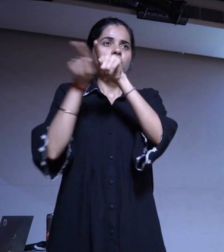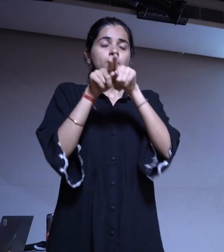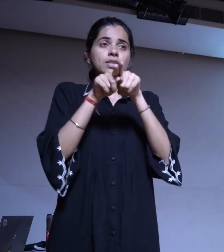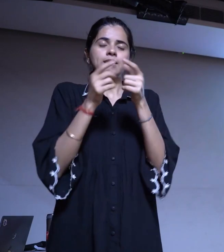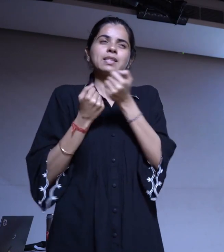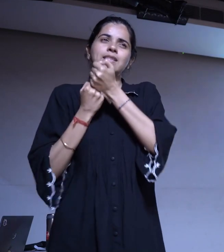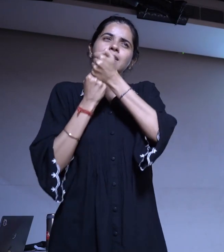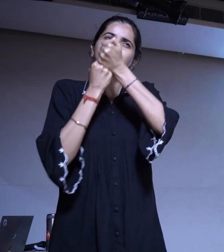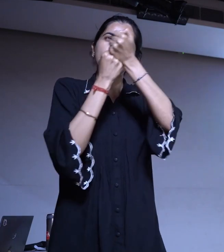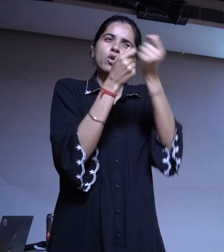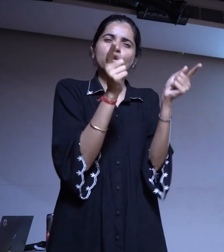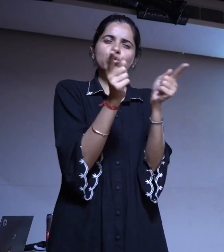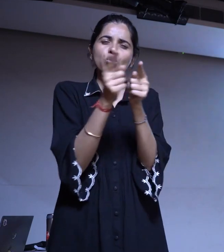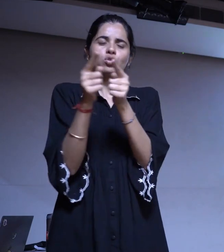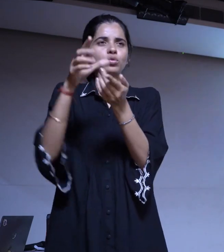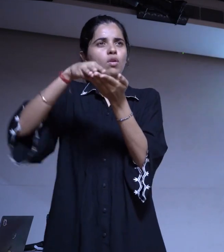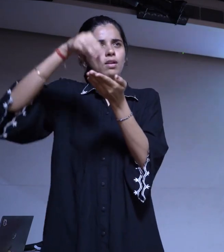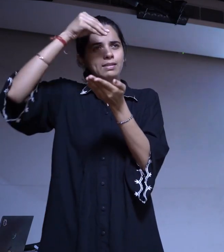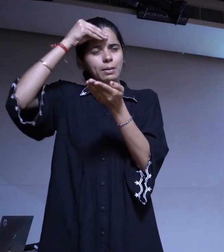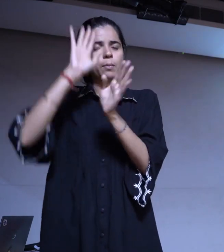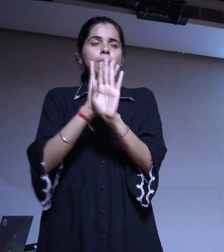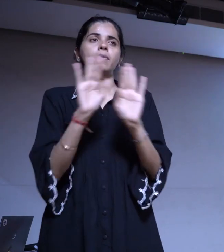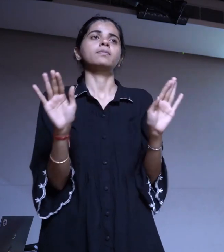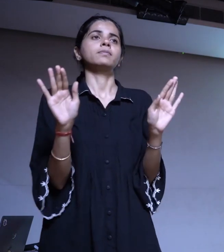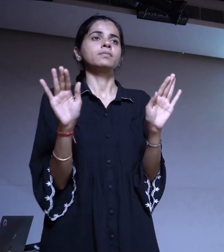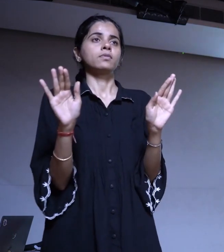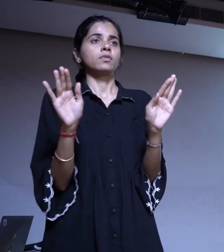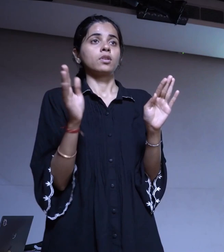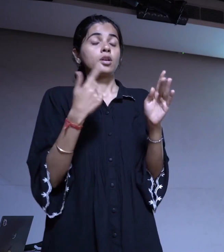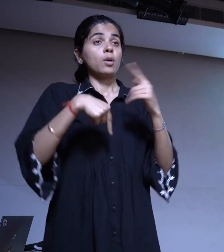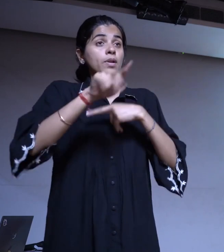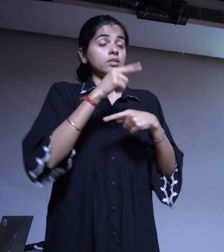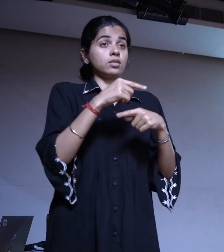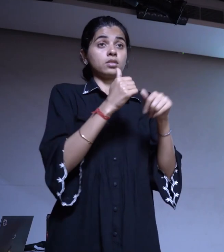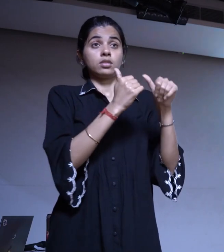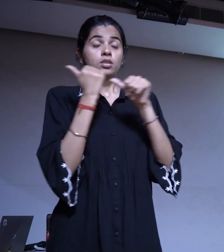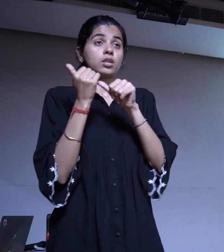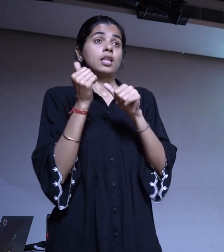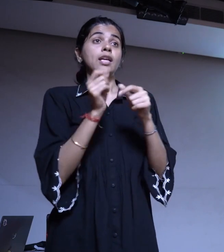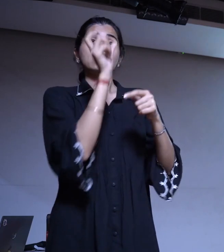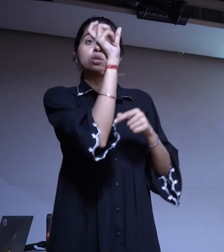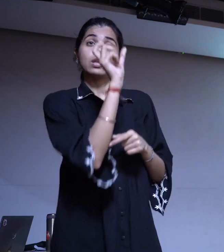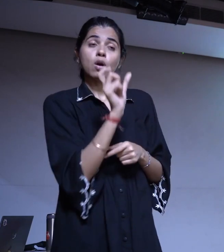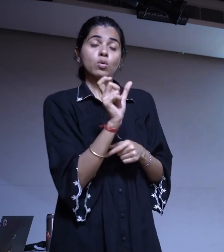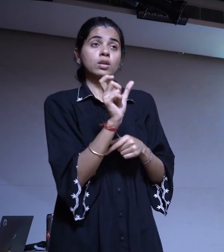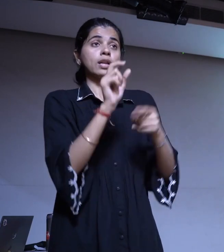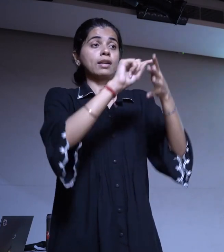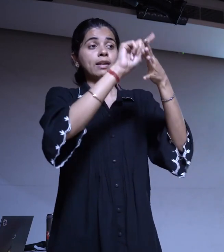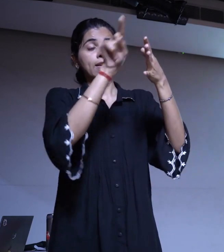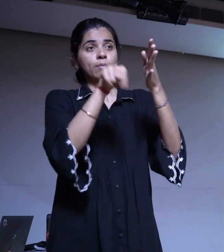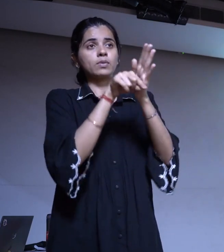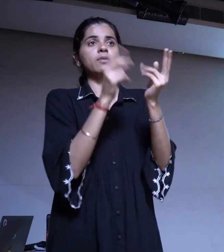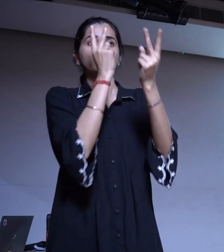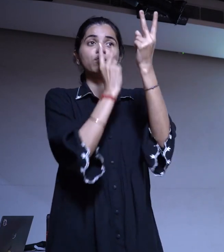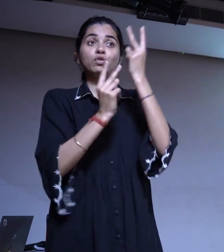scaffold for all of cognitive learning okay and so you need the ability to recall sound sequences and recall